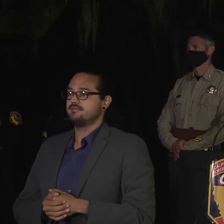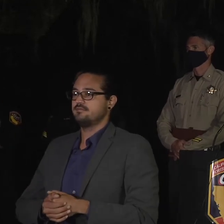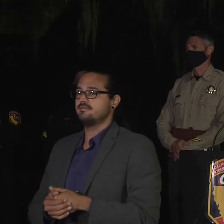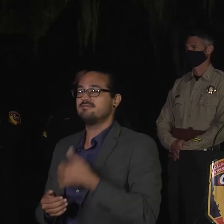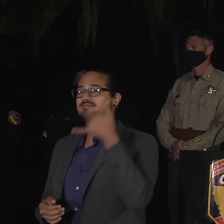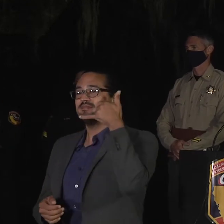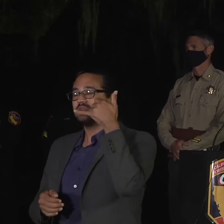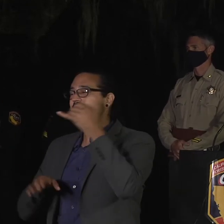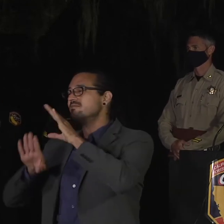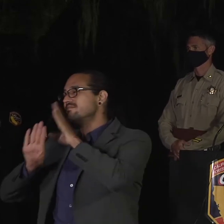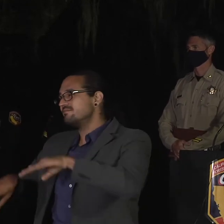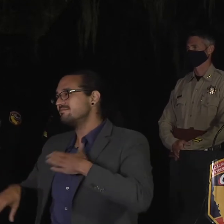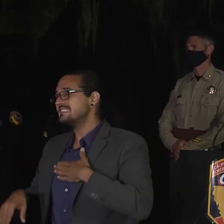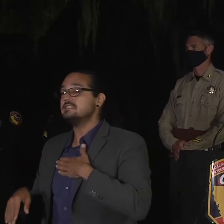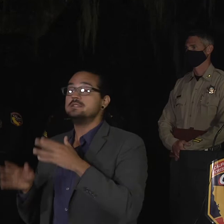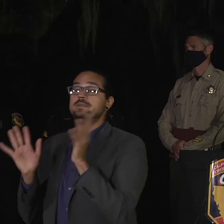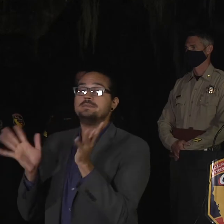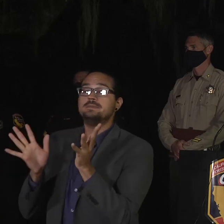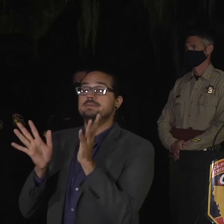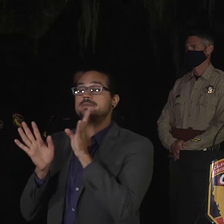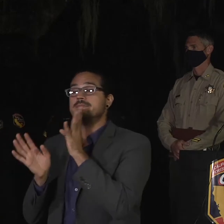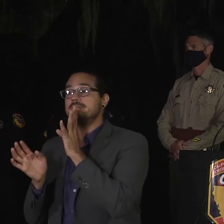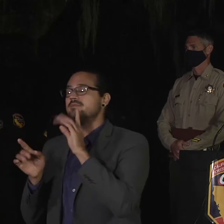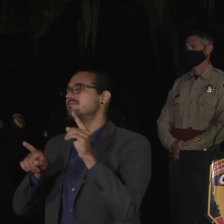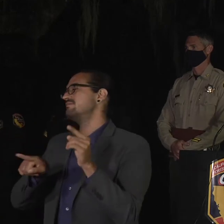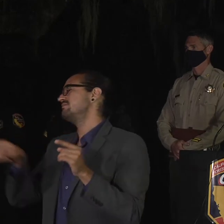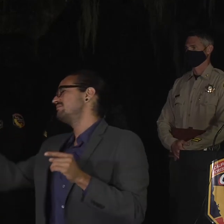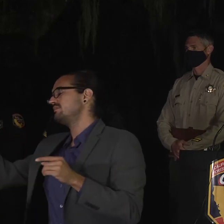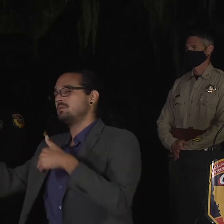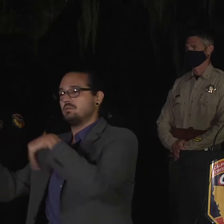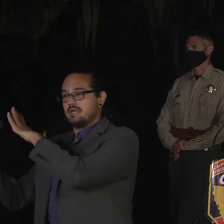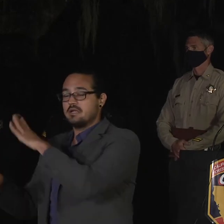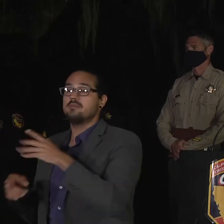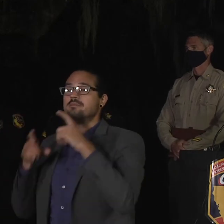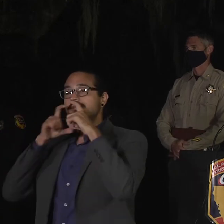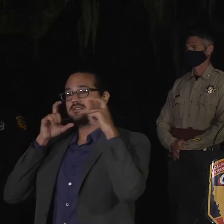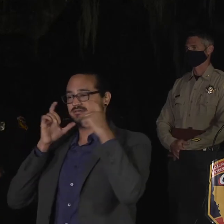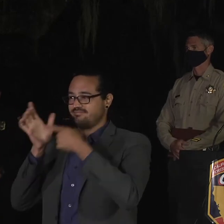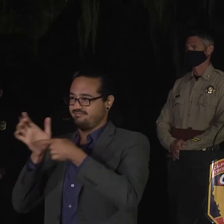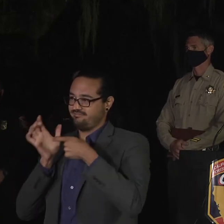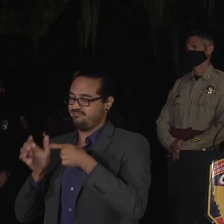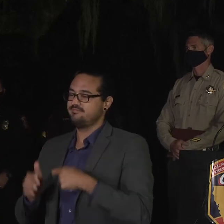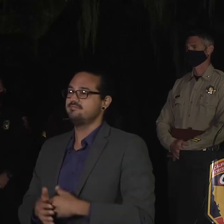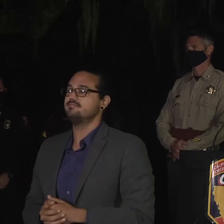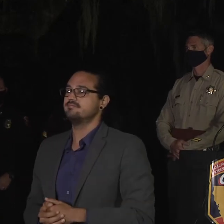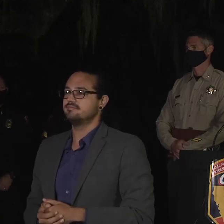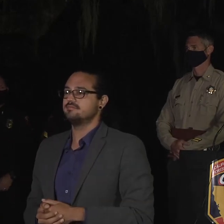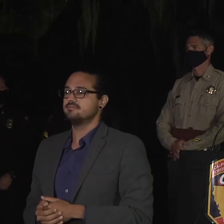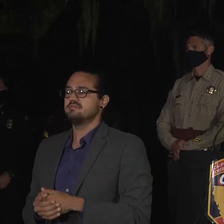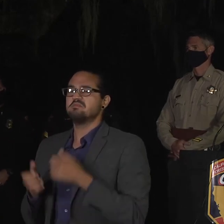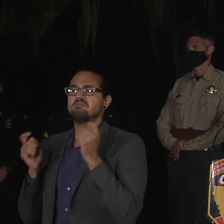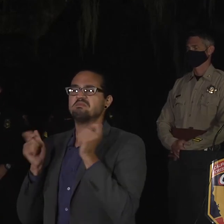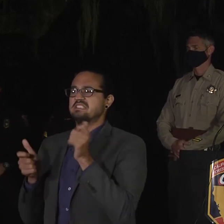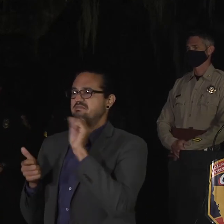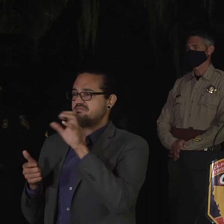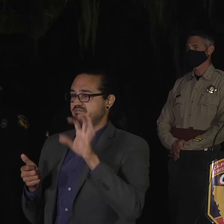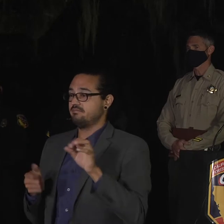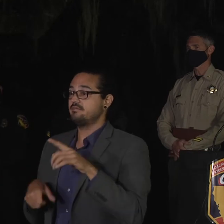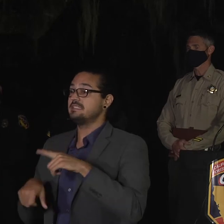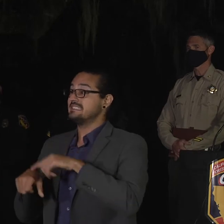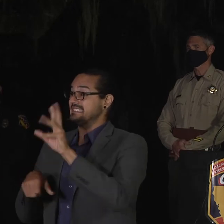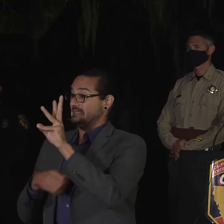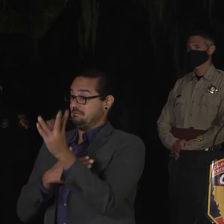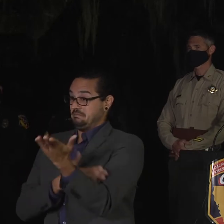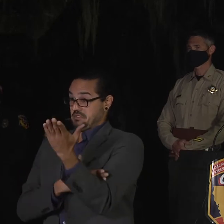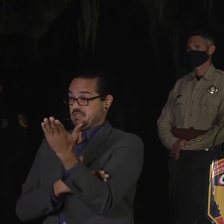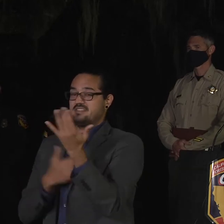Additionally, please keep your masks on when not speaking. Just a quick update this morning. As of 6 o'clock this morning, this incident is now